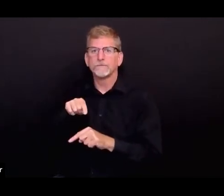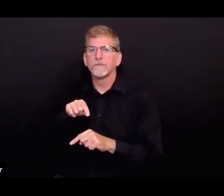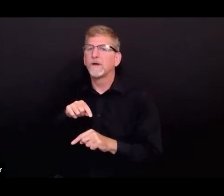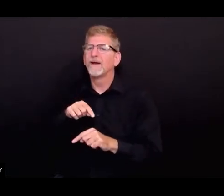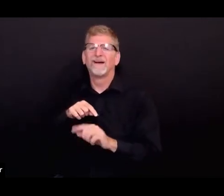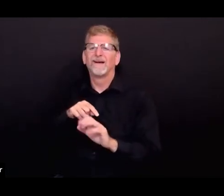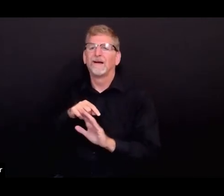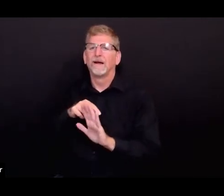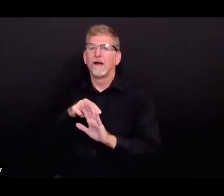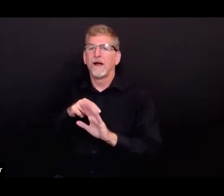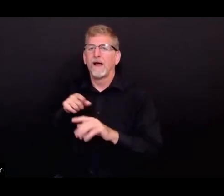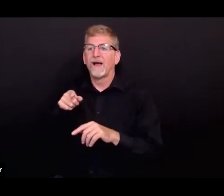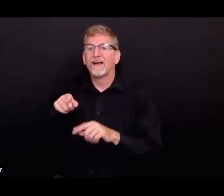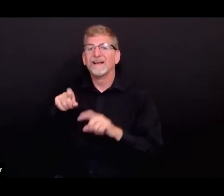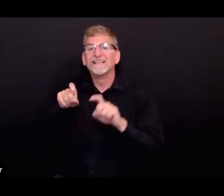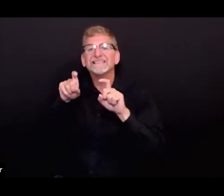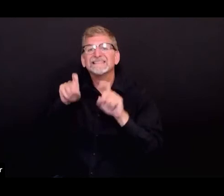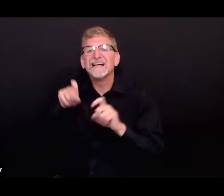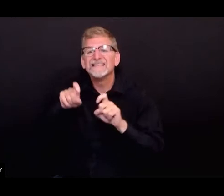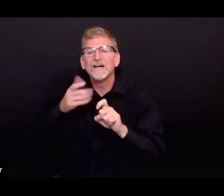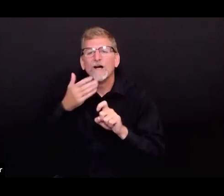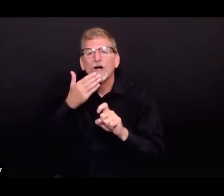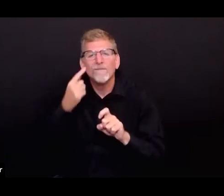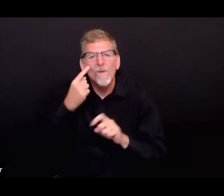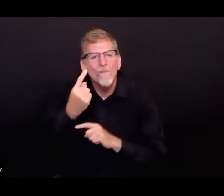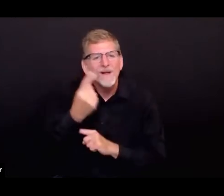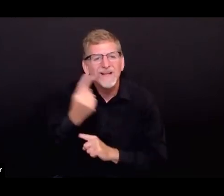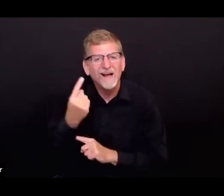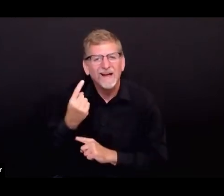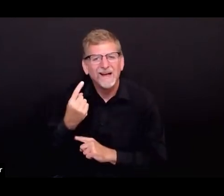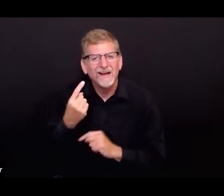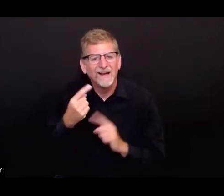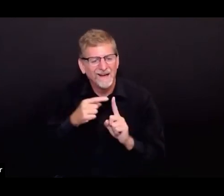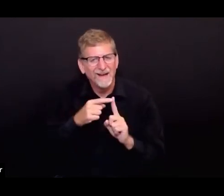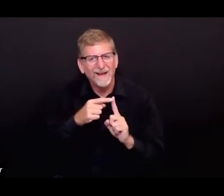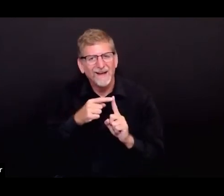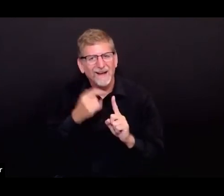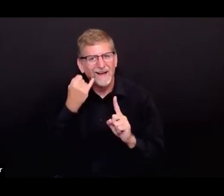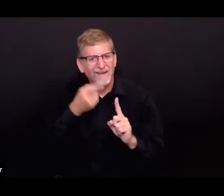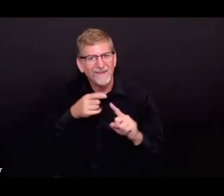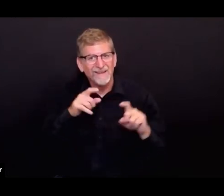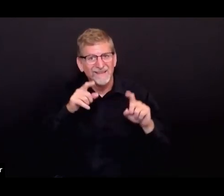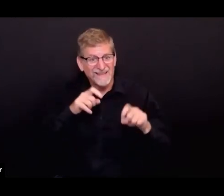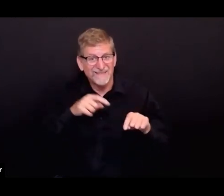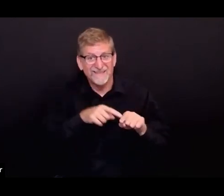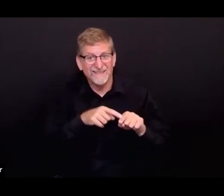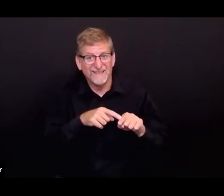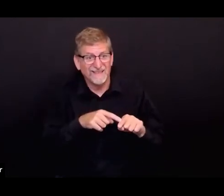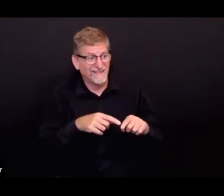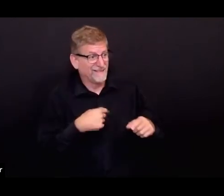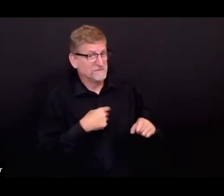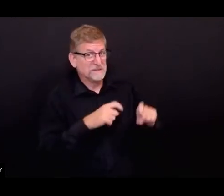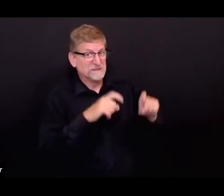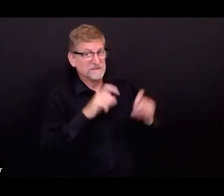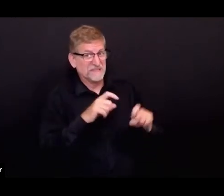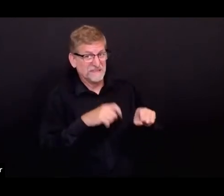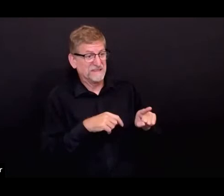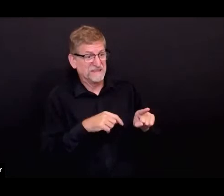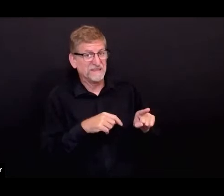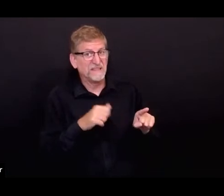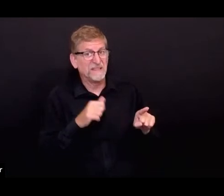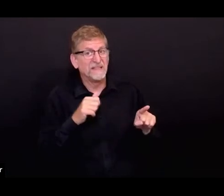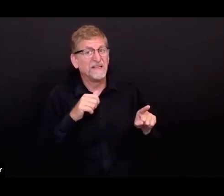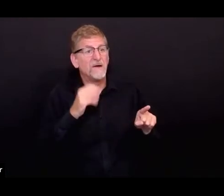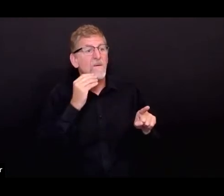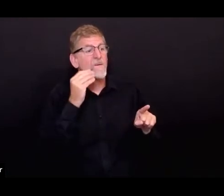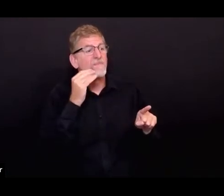gets tested and they can then isolate for 14 days after that, I think it's meaningful. But if you get